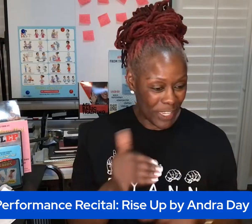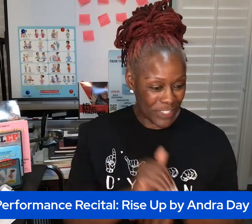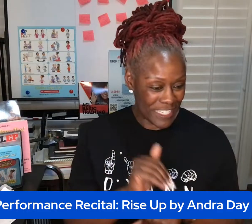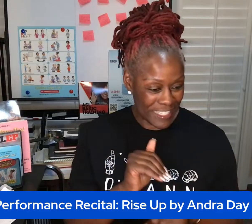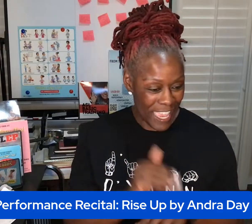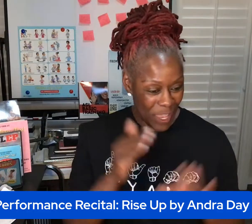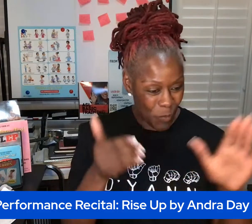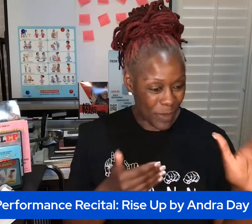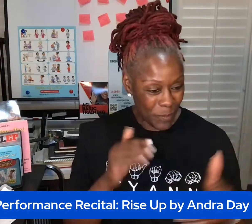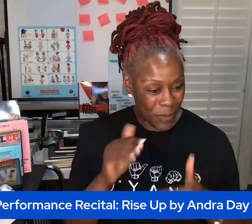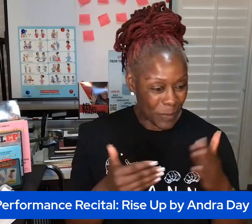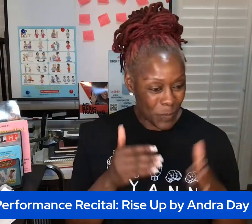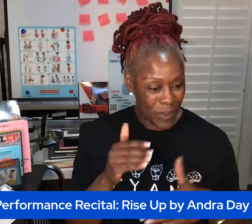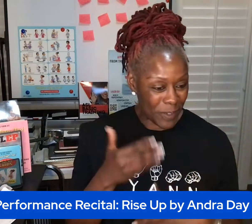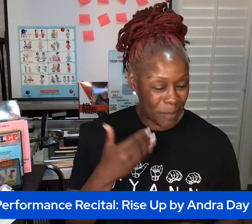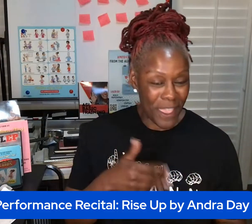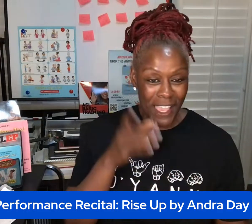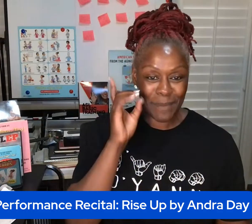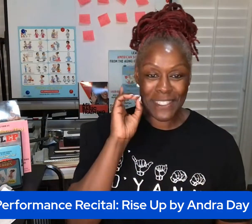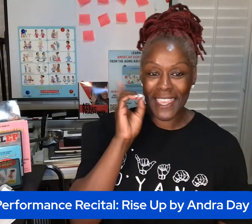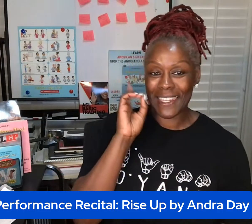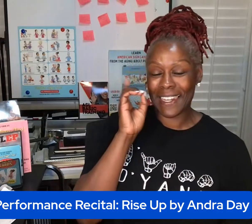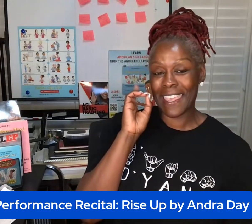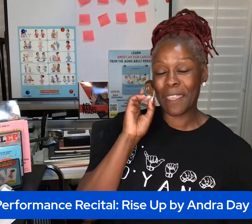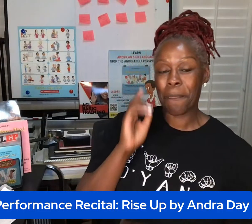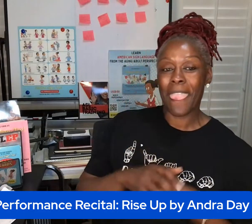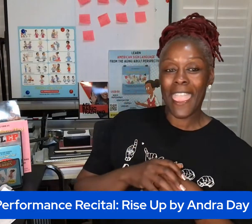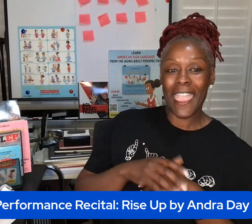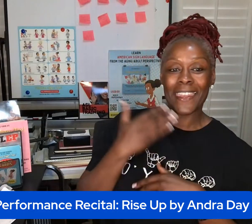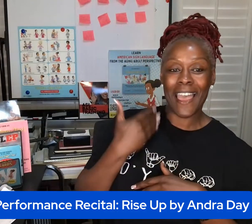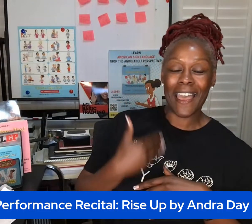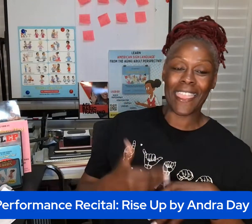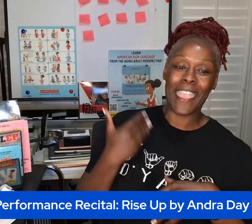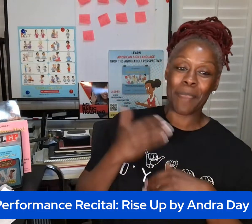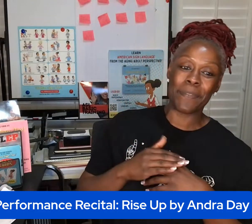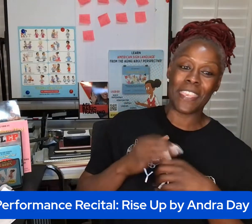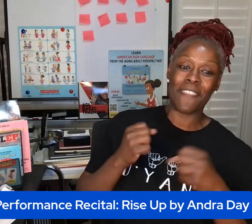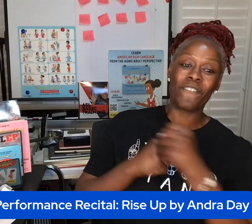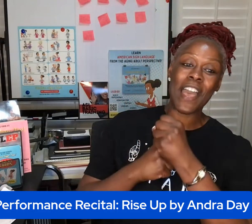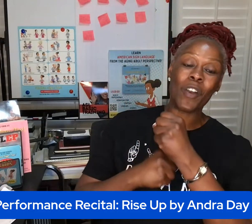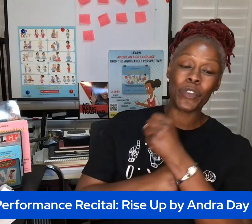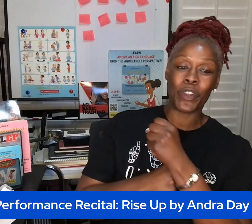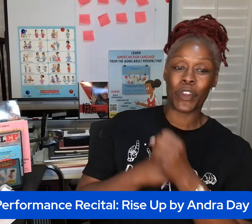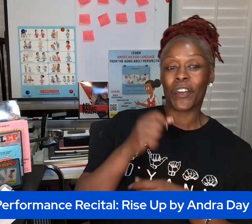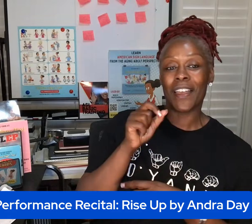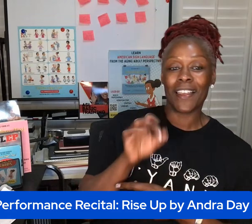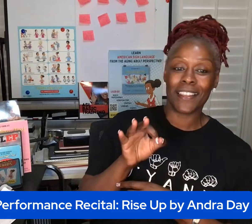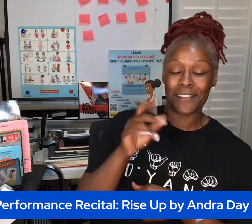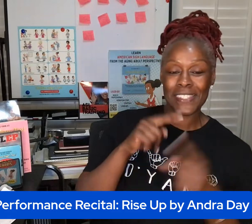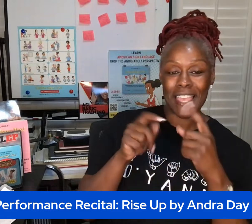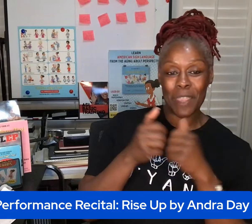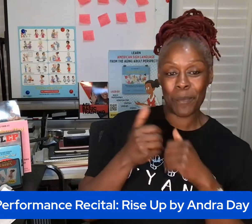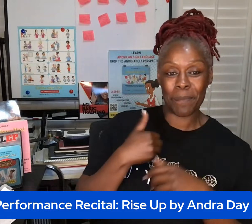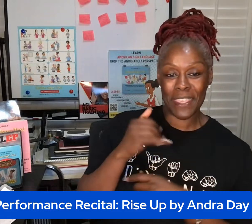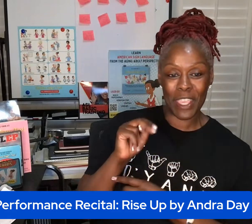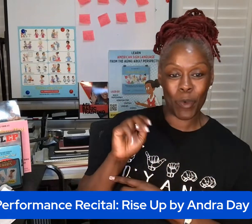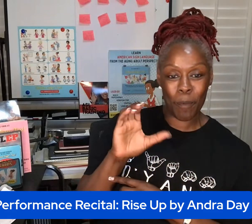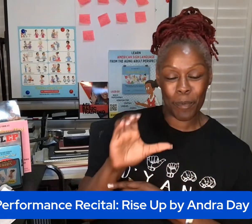here tonight. Welcome, welcome, welcome. I'm Deanne Lane, and I am the founder of Sign With Me